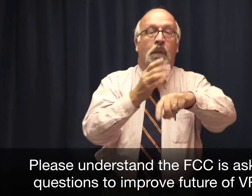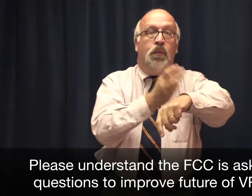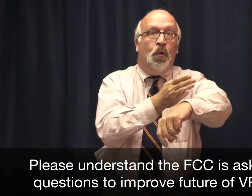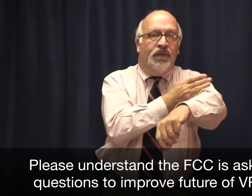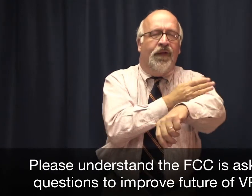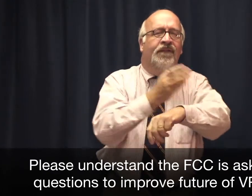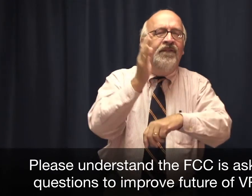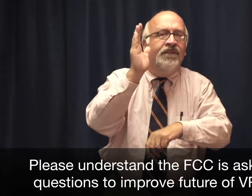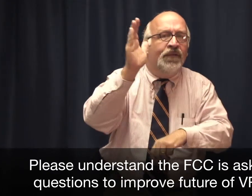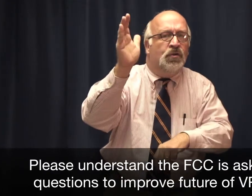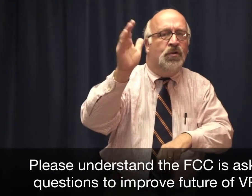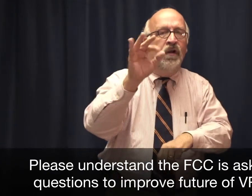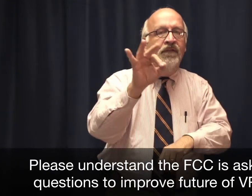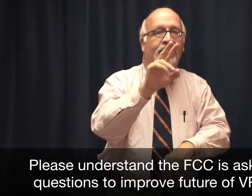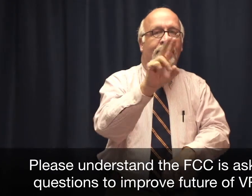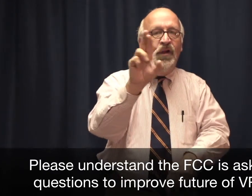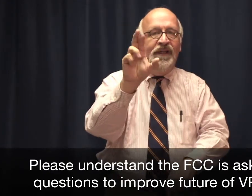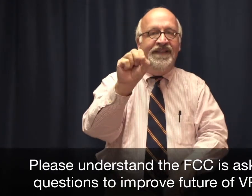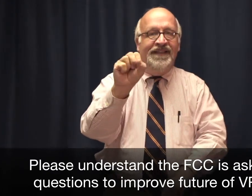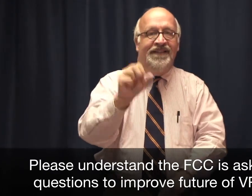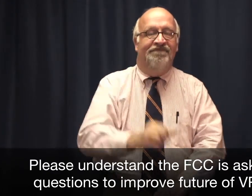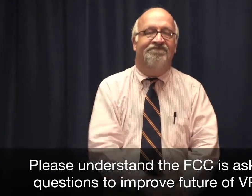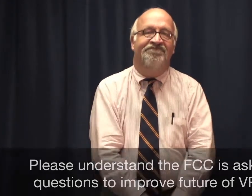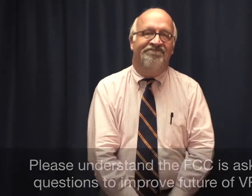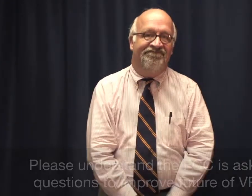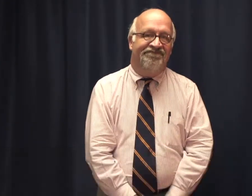questions to improve the future of VRS.